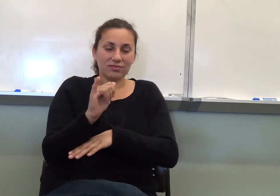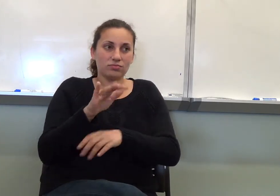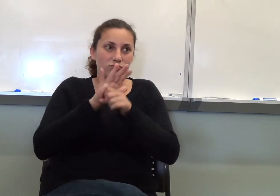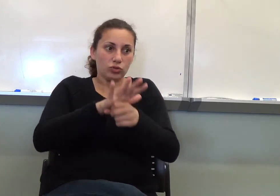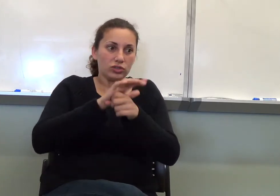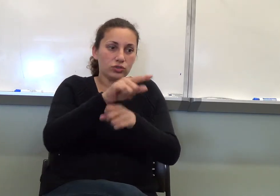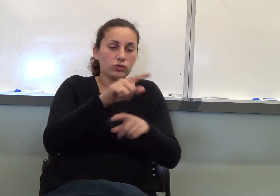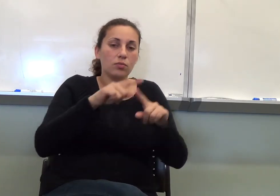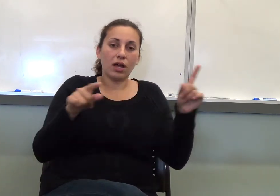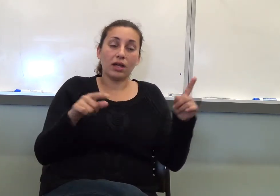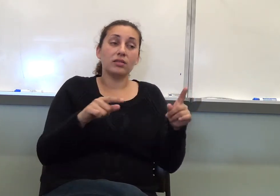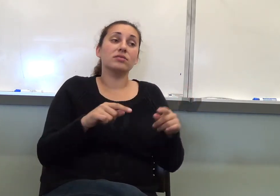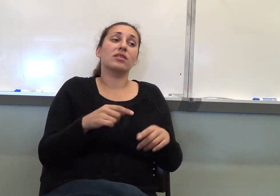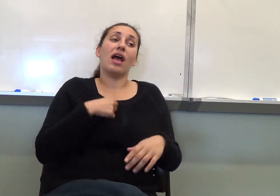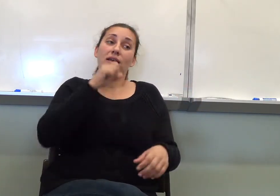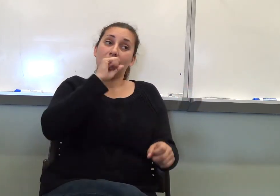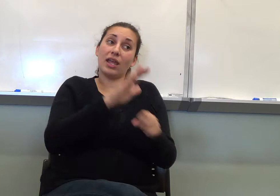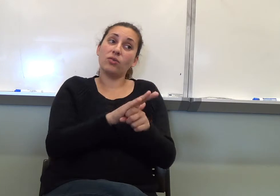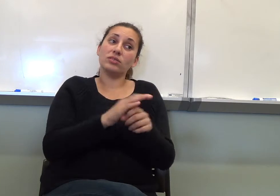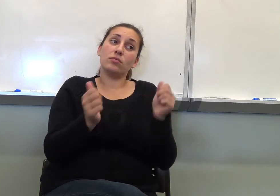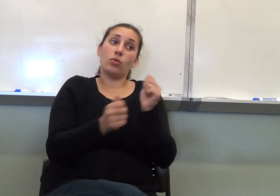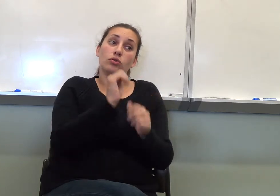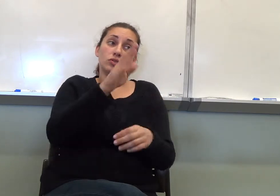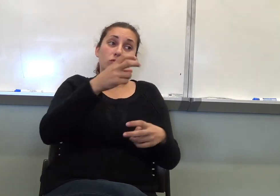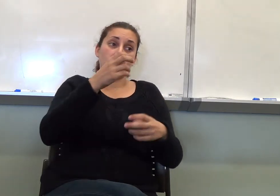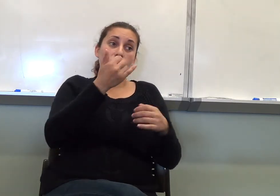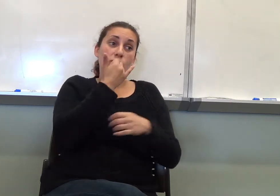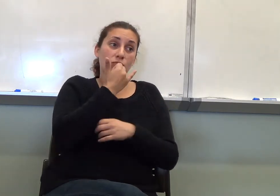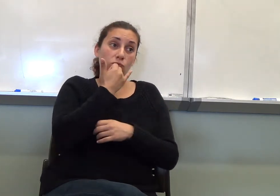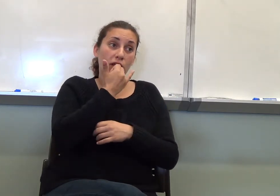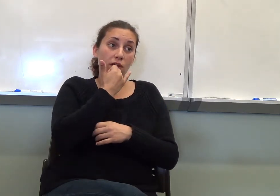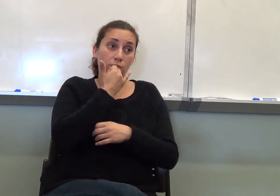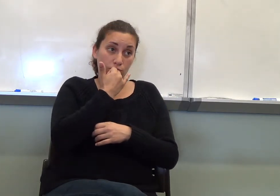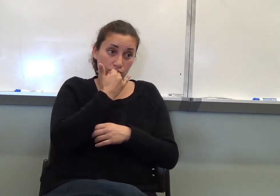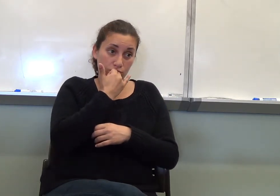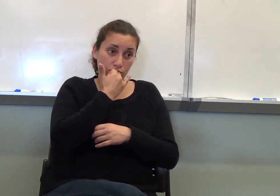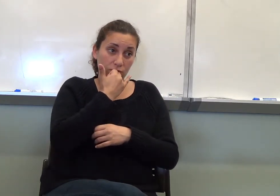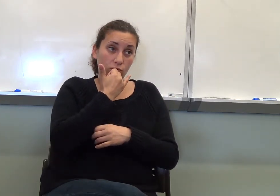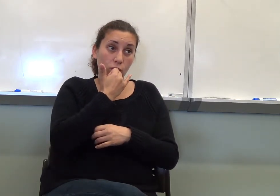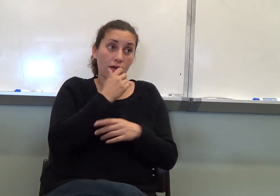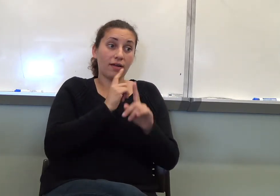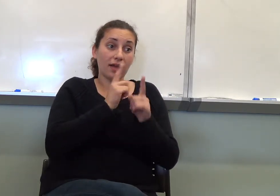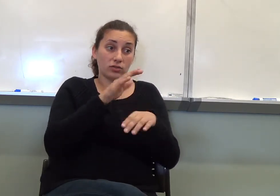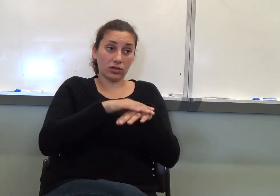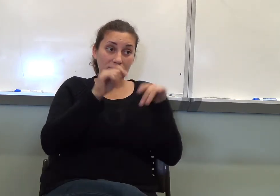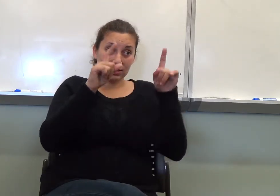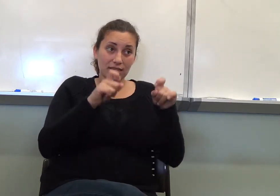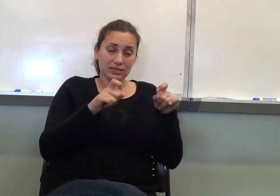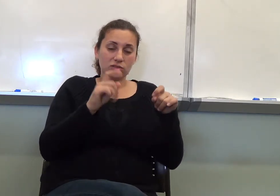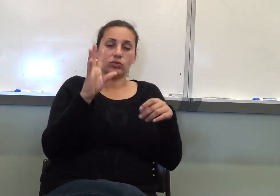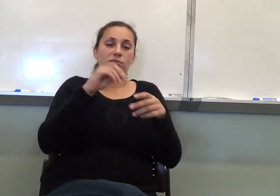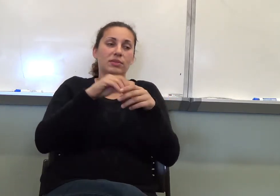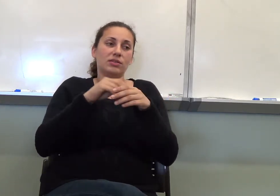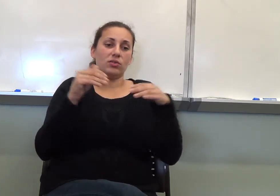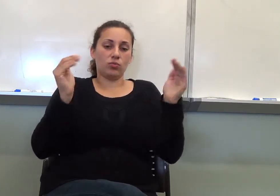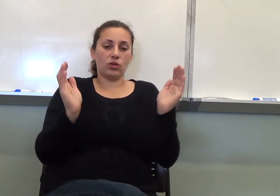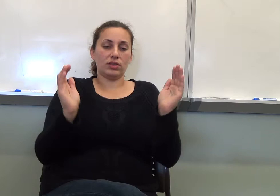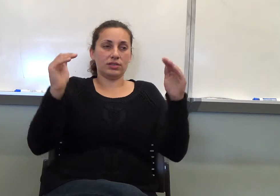are going to be on tests. Okay? All right, now we've dropped the parentheses because we've done everything we're supposed to do. We multiplied by